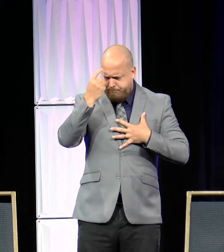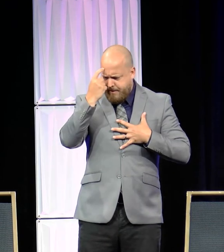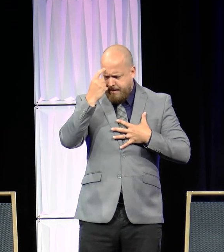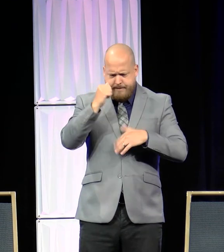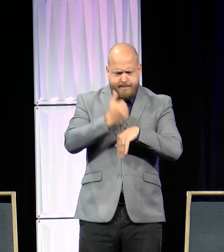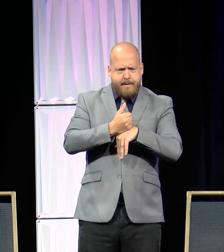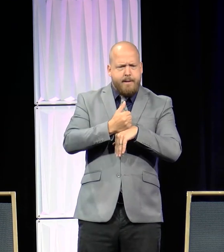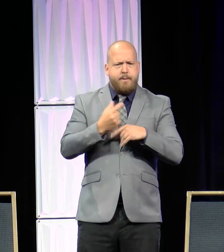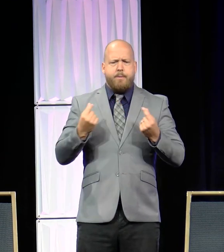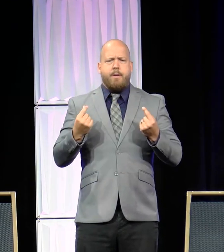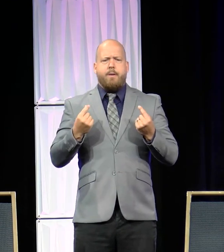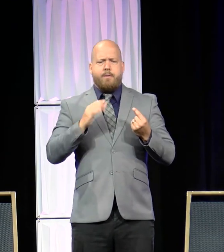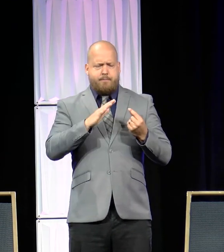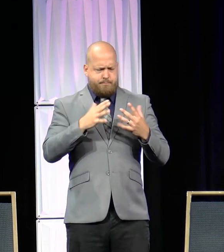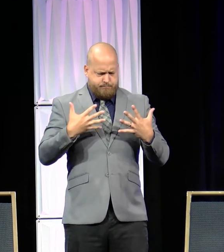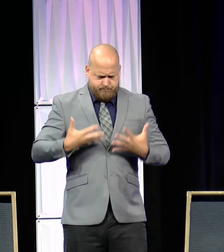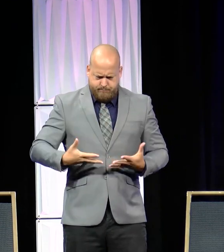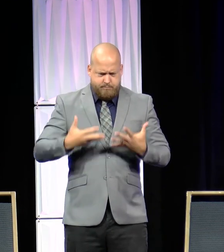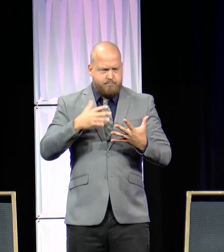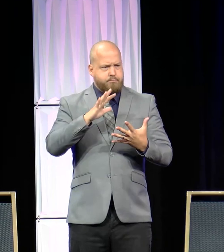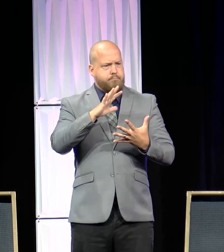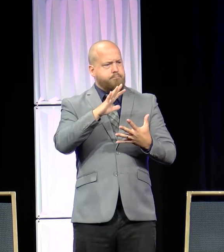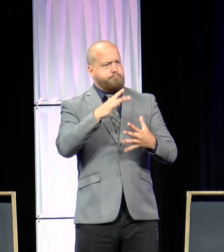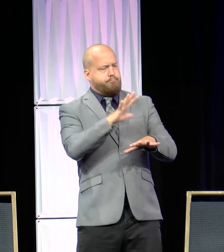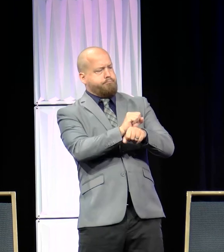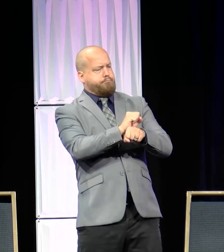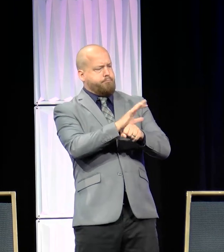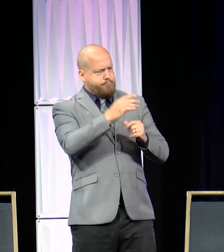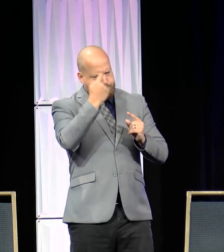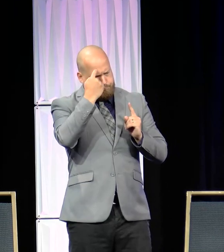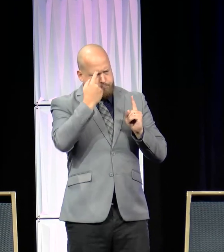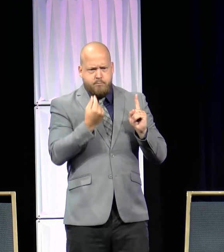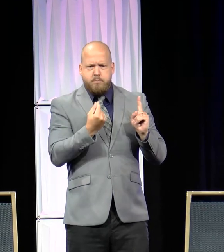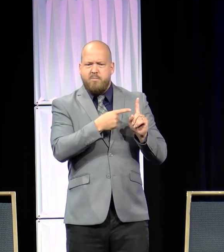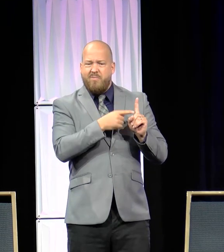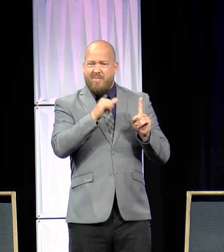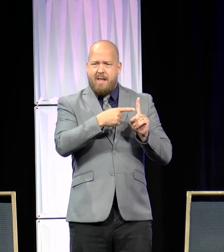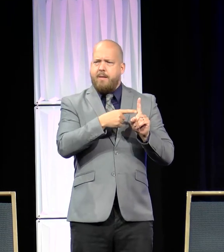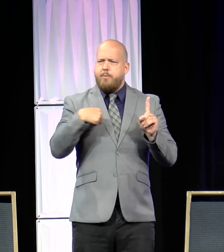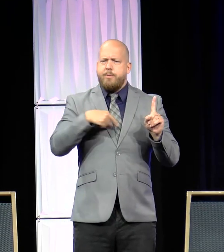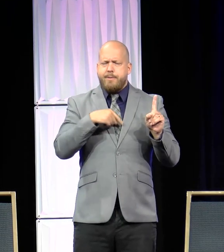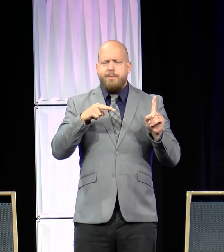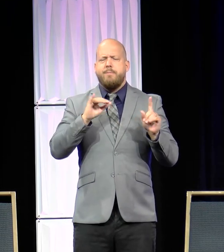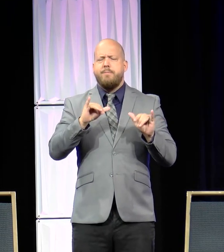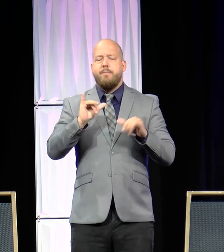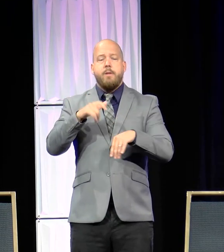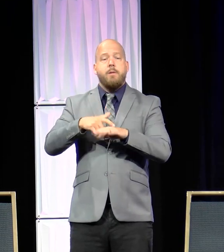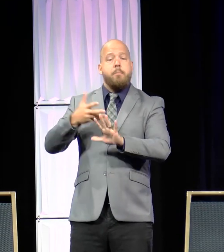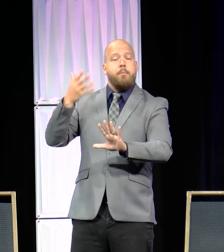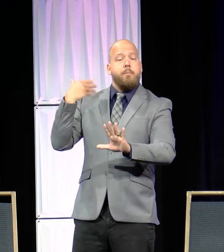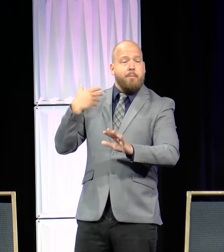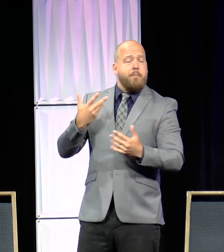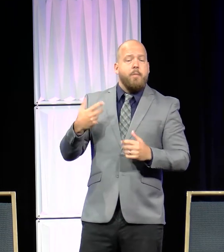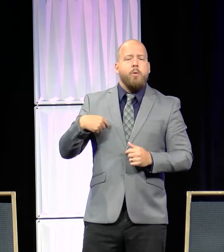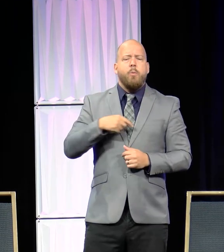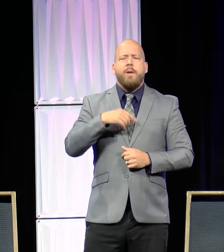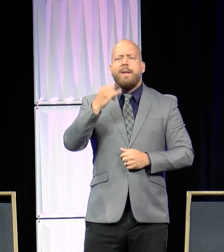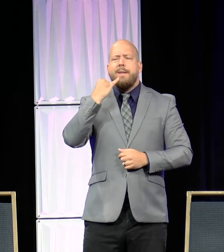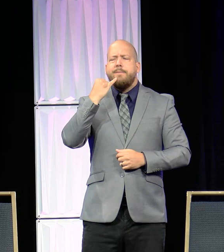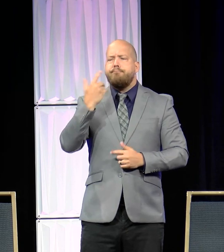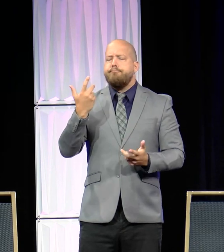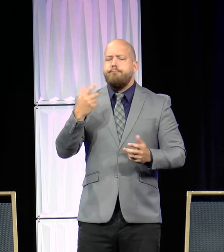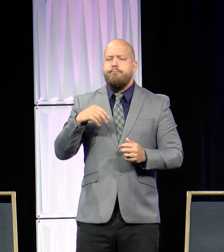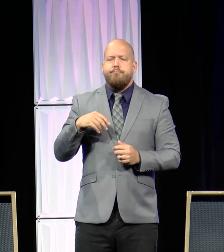I sort of kind of get it. We were at a time where that if you left any space for